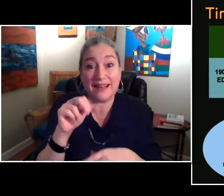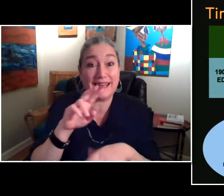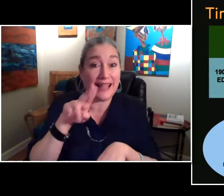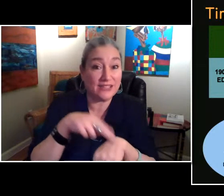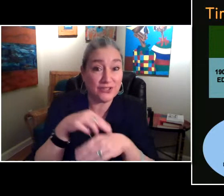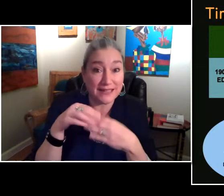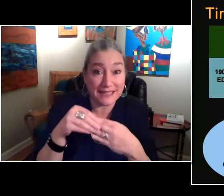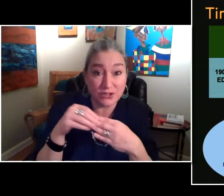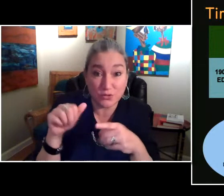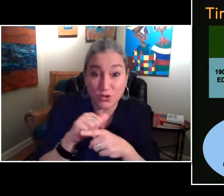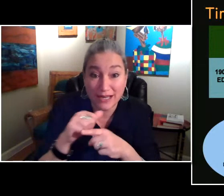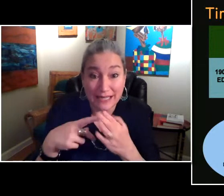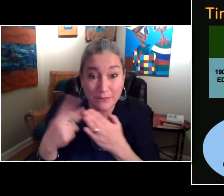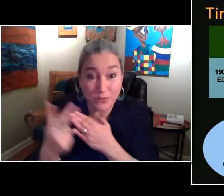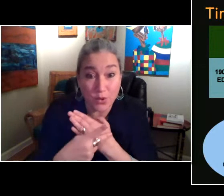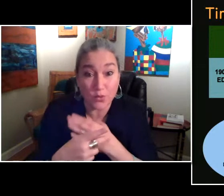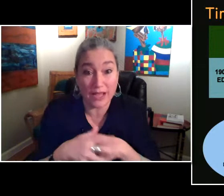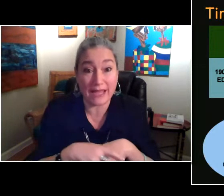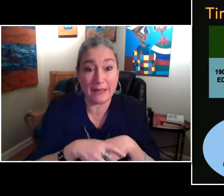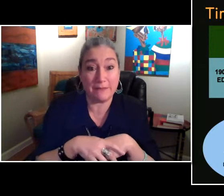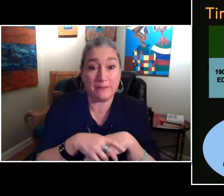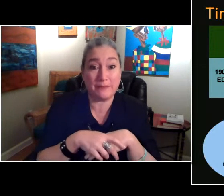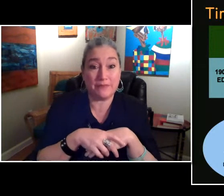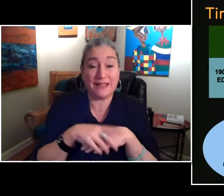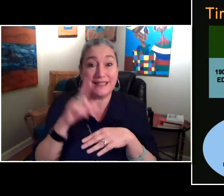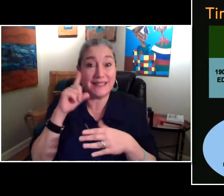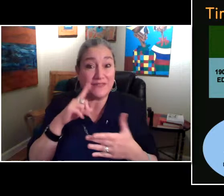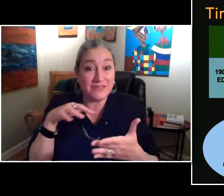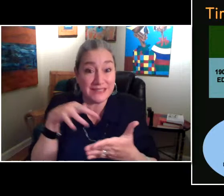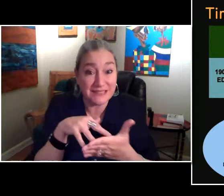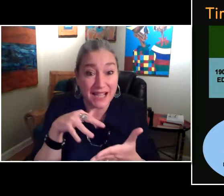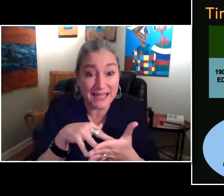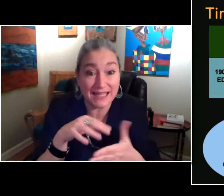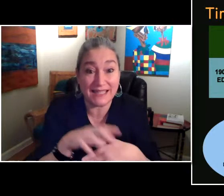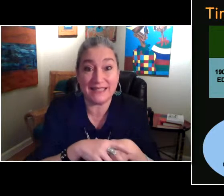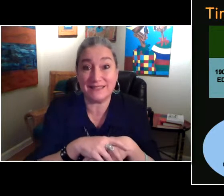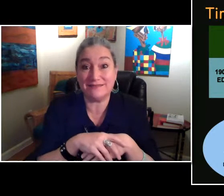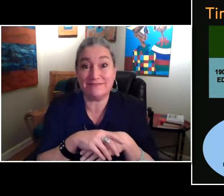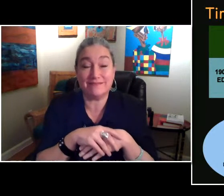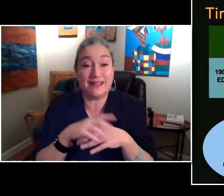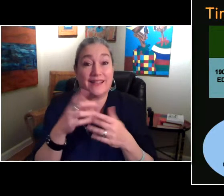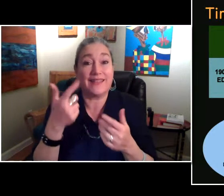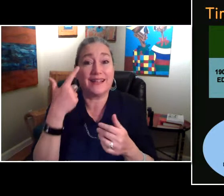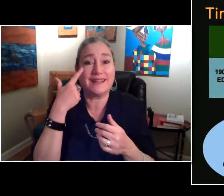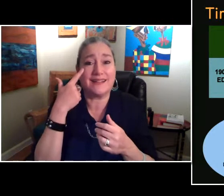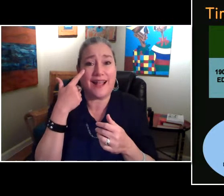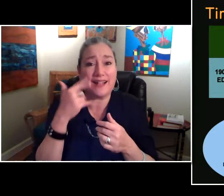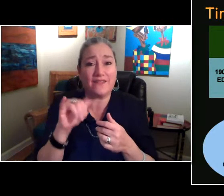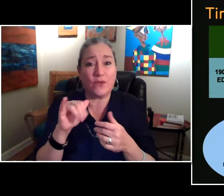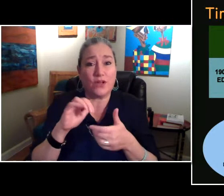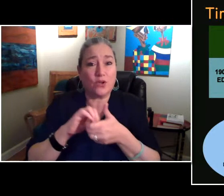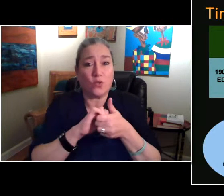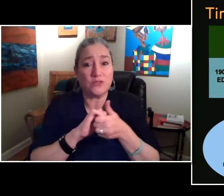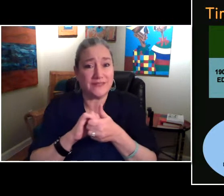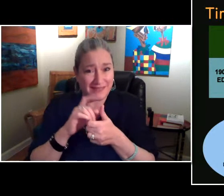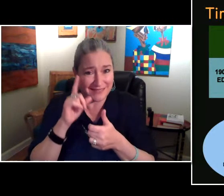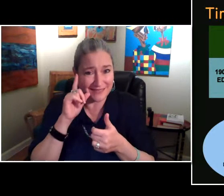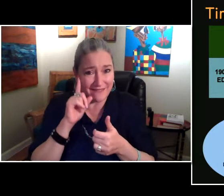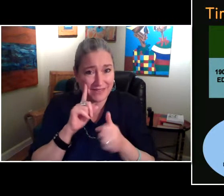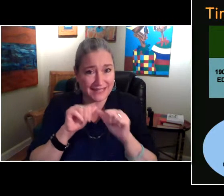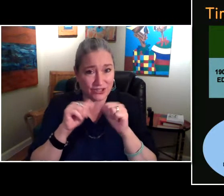clubs, by creating the CSUN National Deaf Leadership Program,